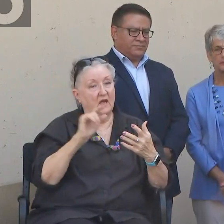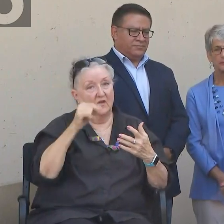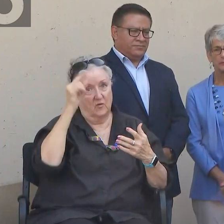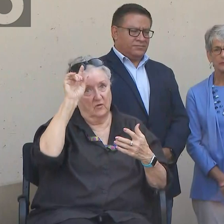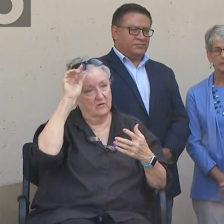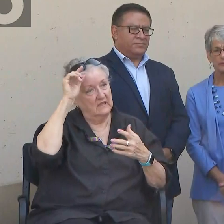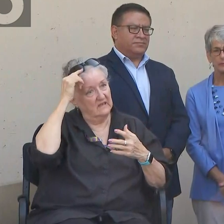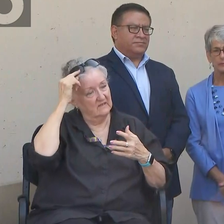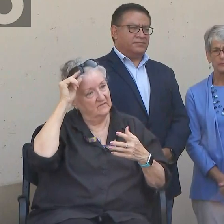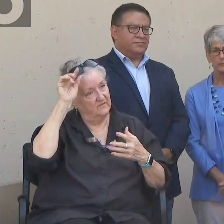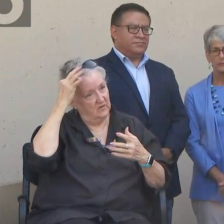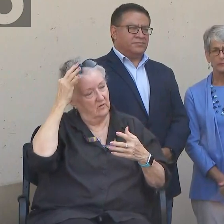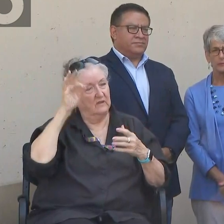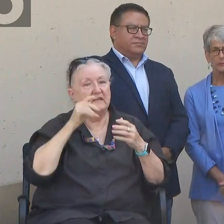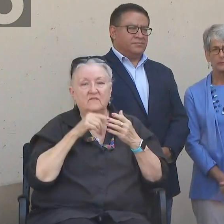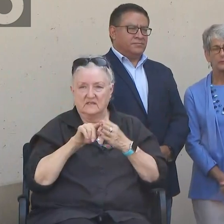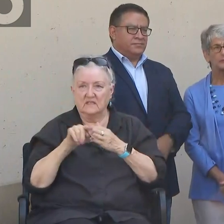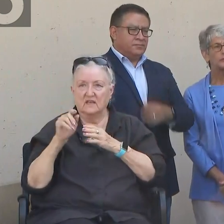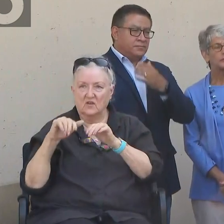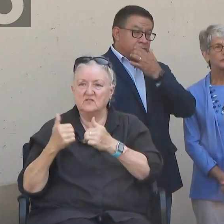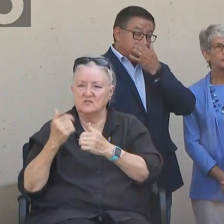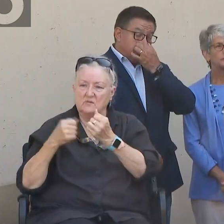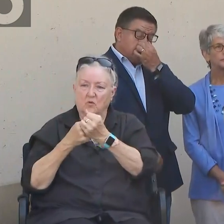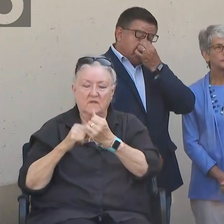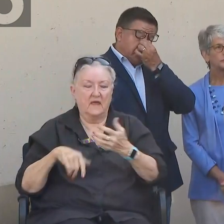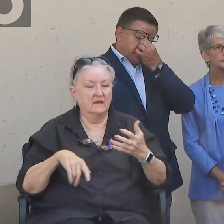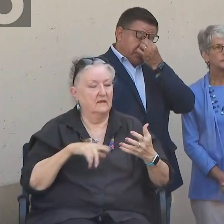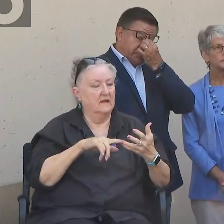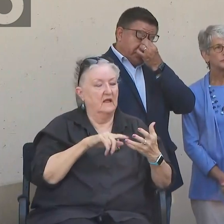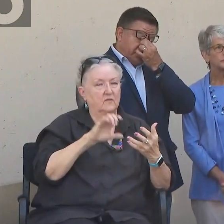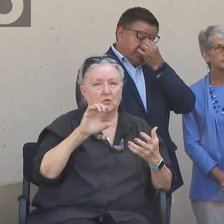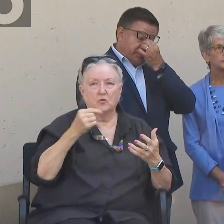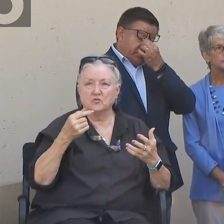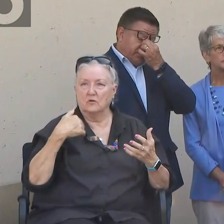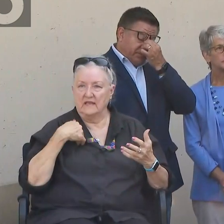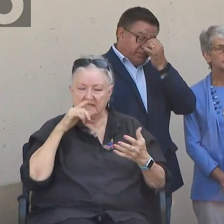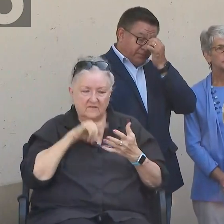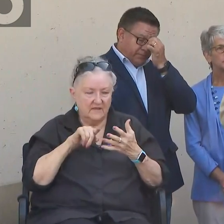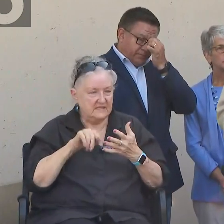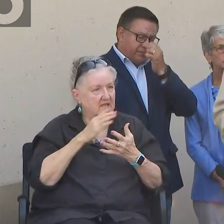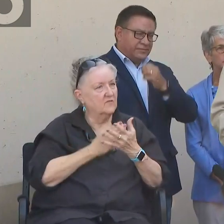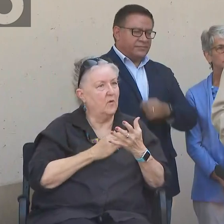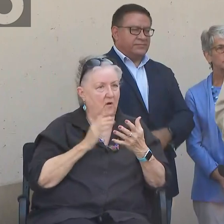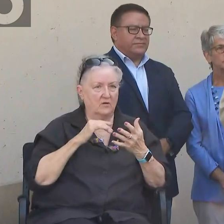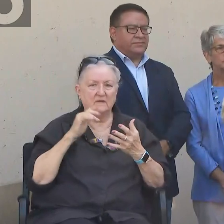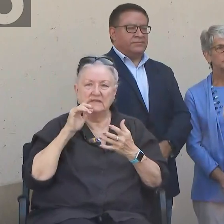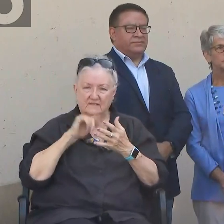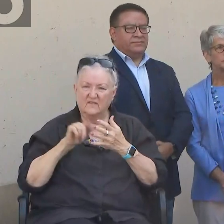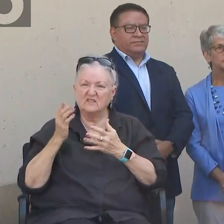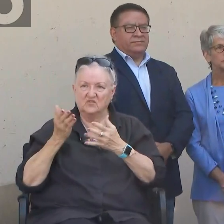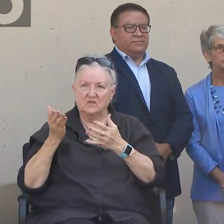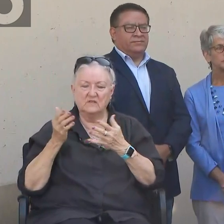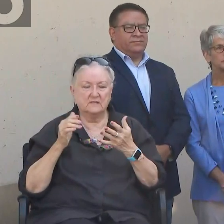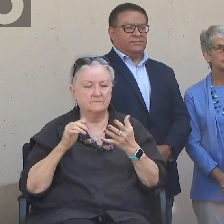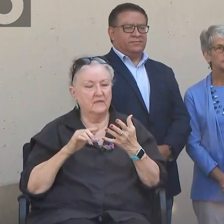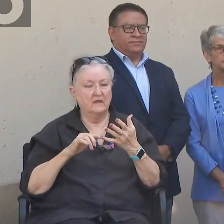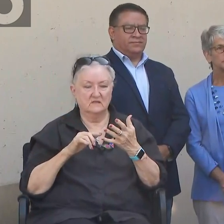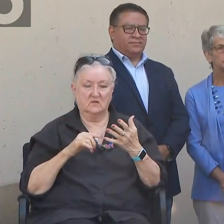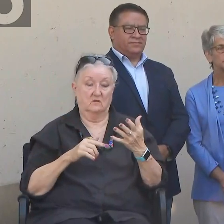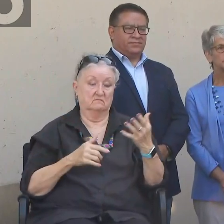in support of that. The Coast Guard has an investigative arm, the Coast Guard Investigative Service. So there's a number of